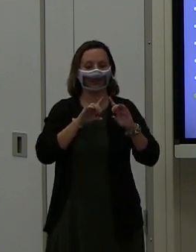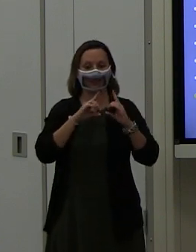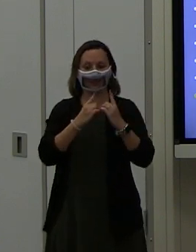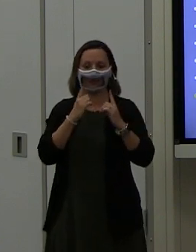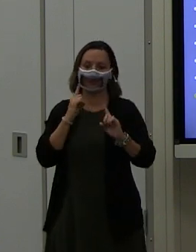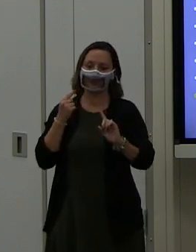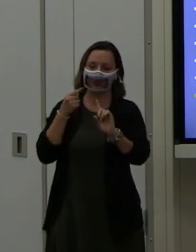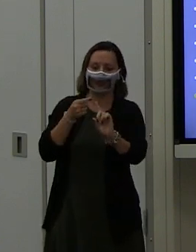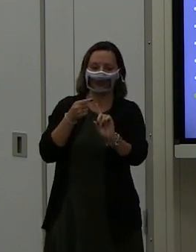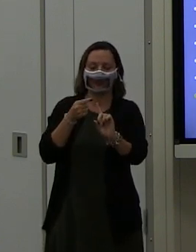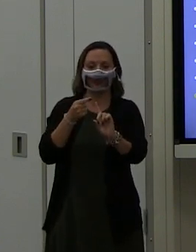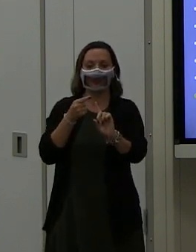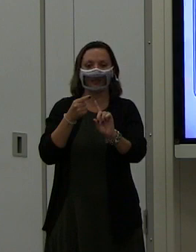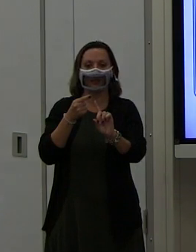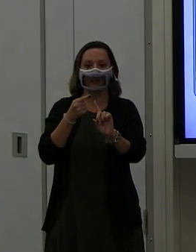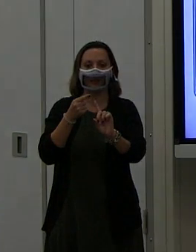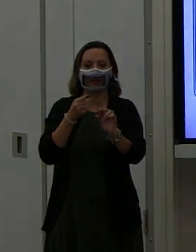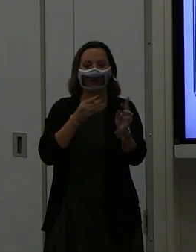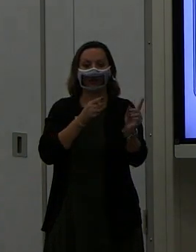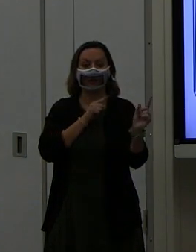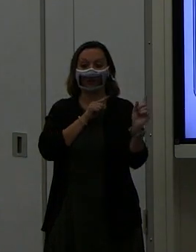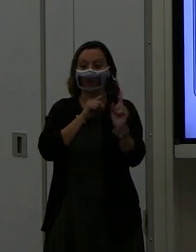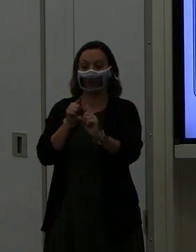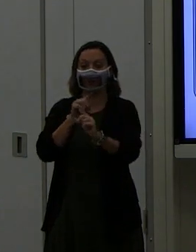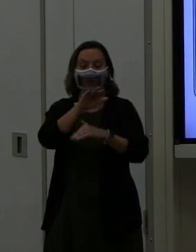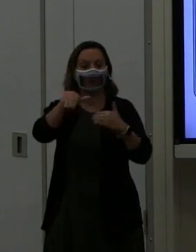mission for all students.